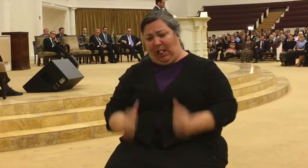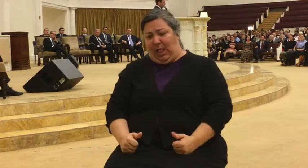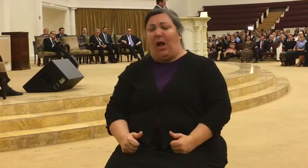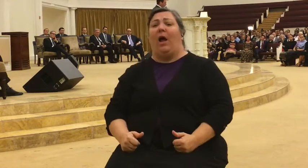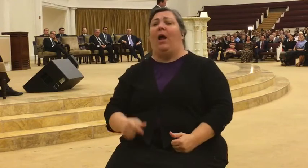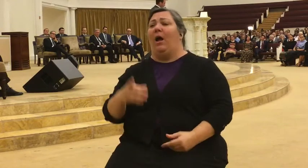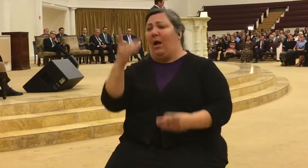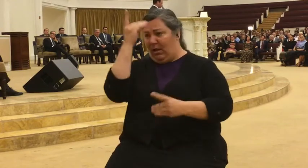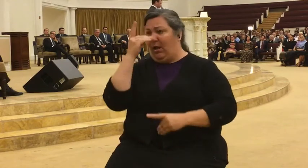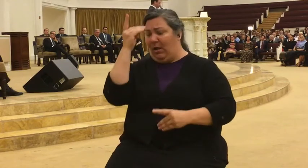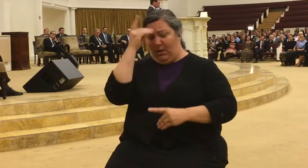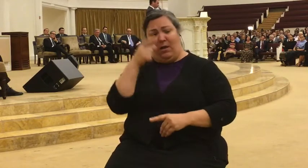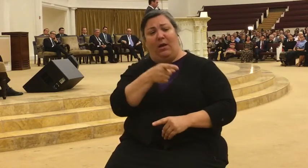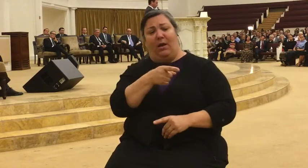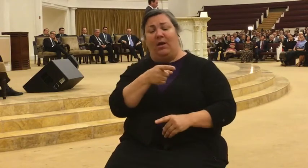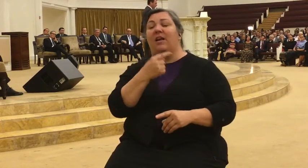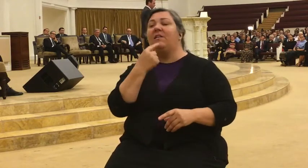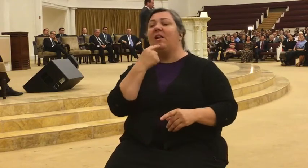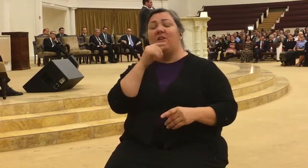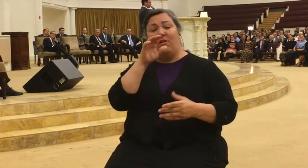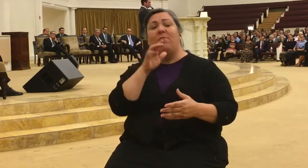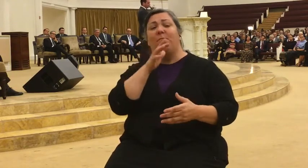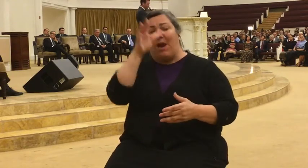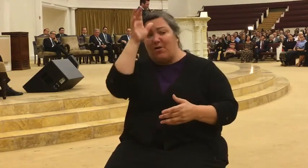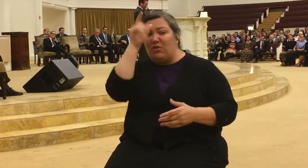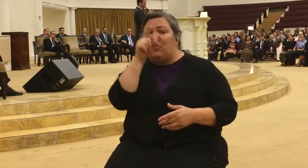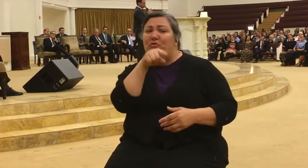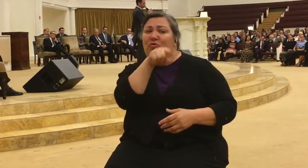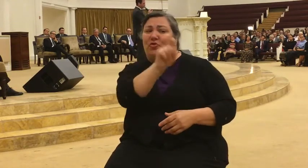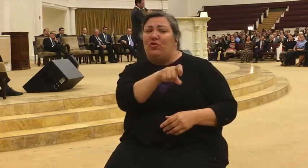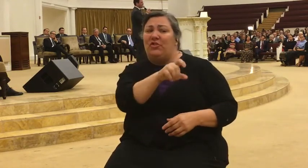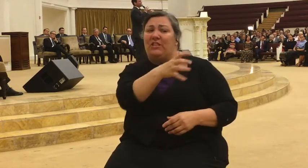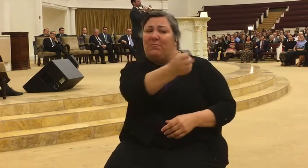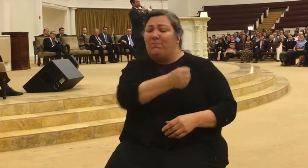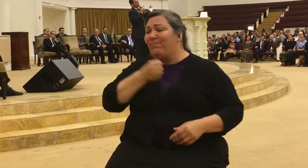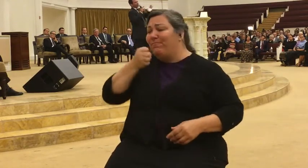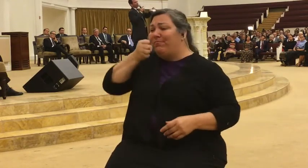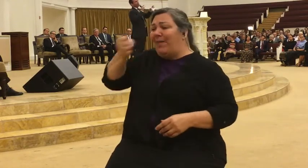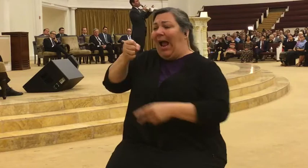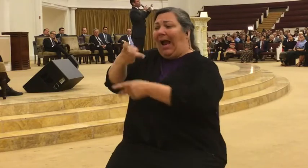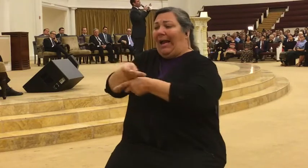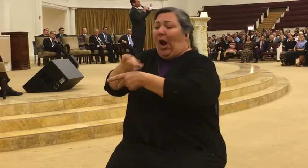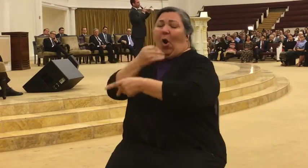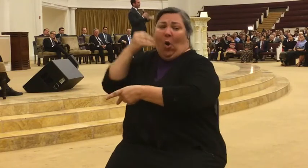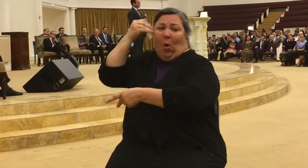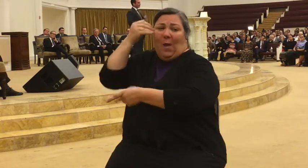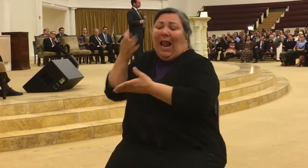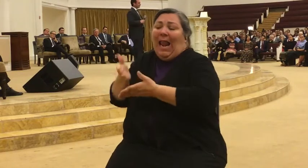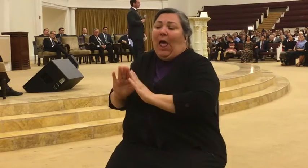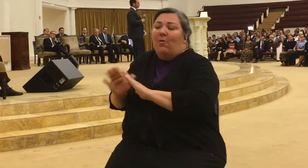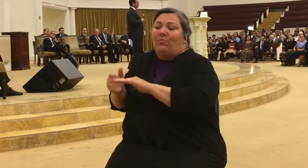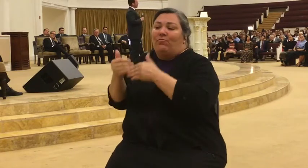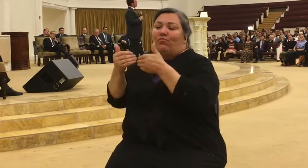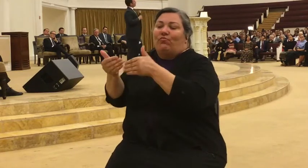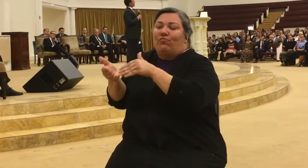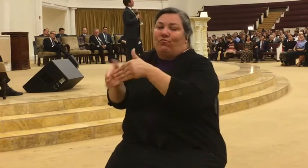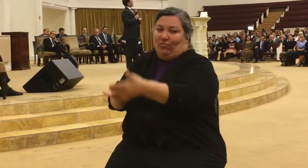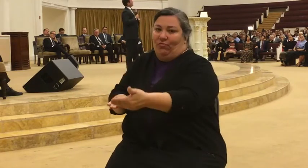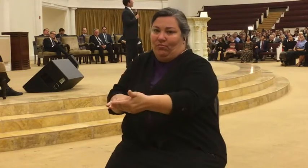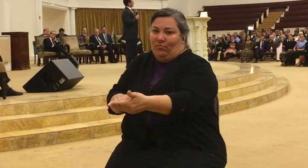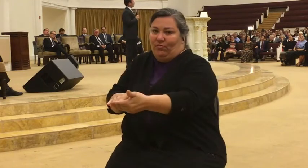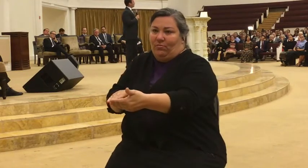disorder, and they recommended his parents, Joanne and Rodney, to just put him in a care facility and let him die.